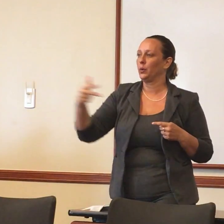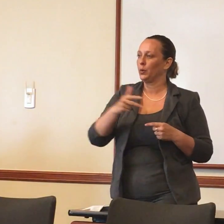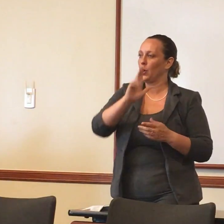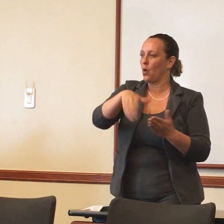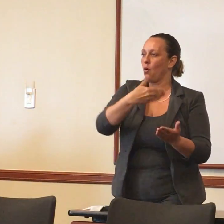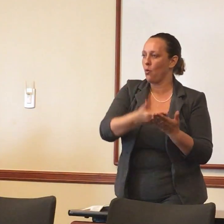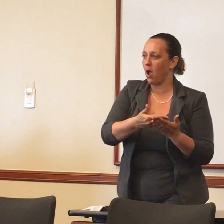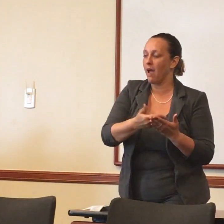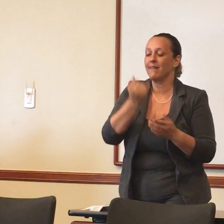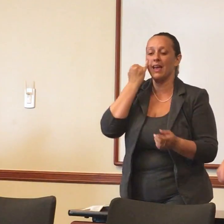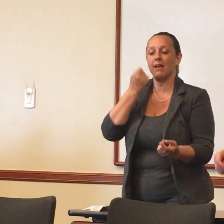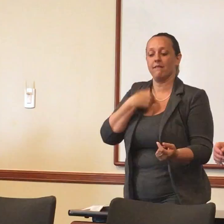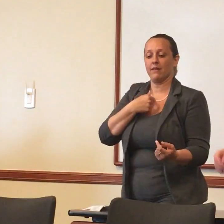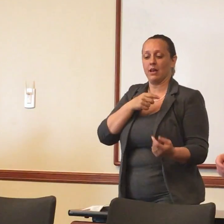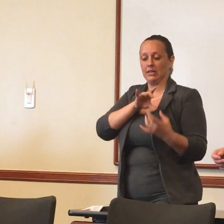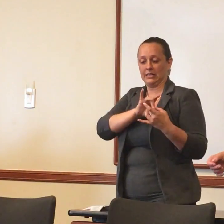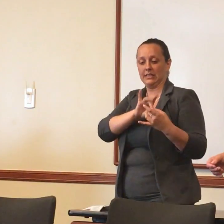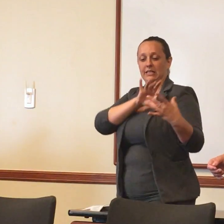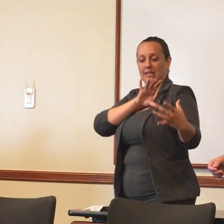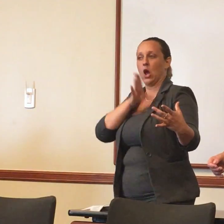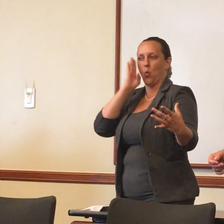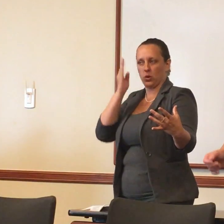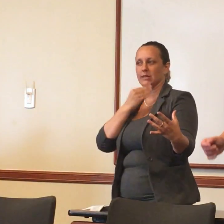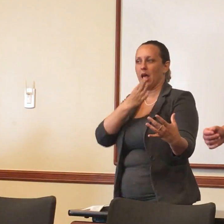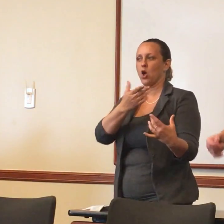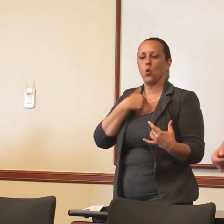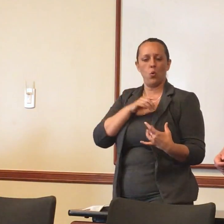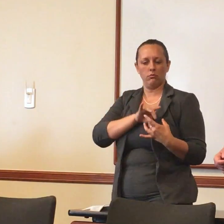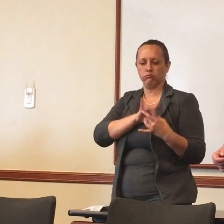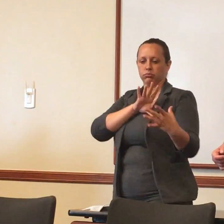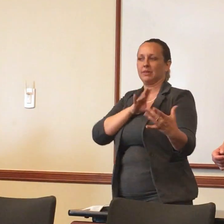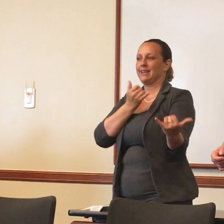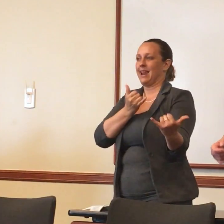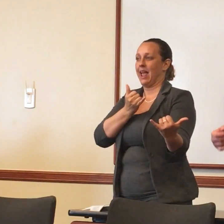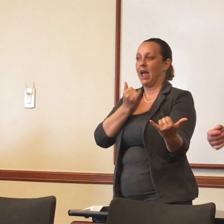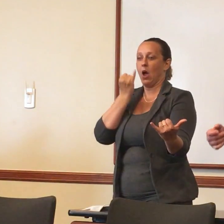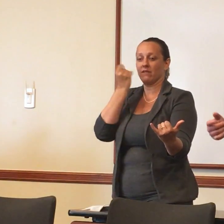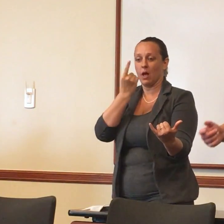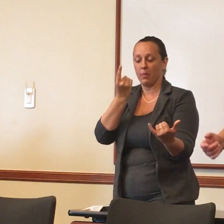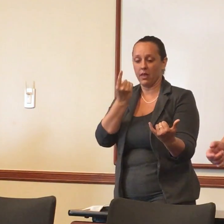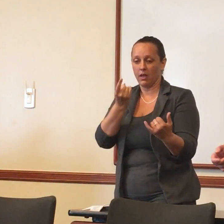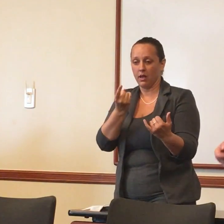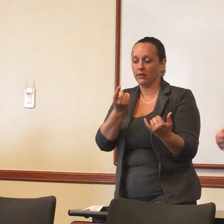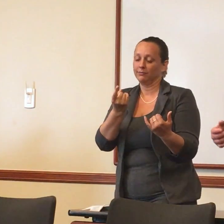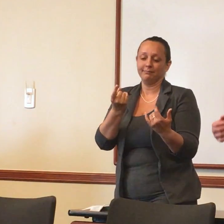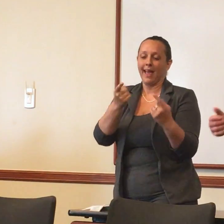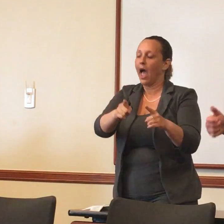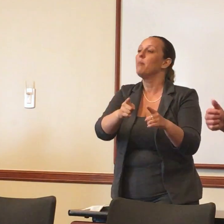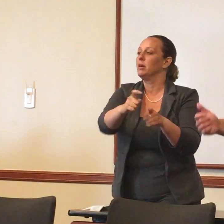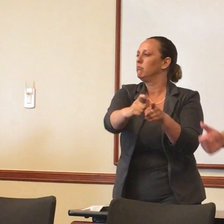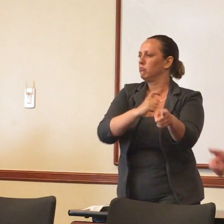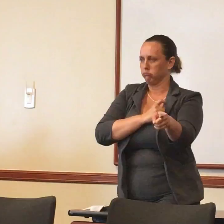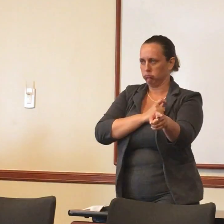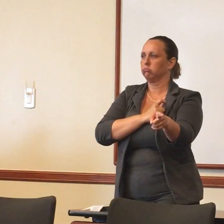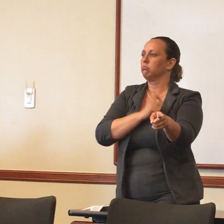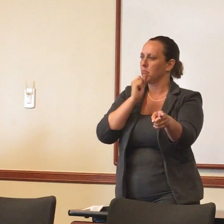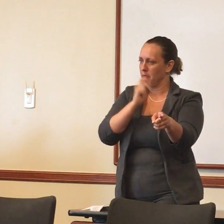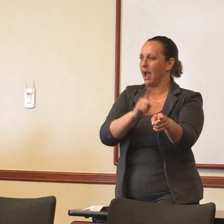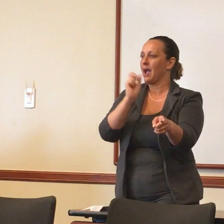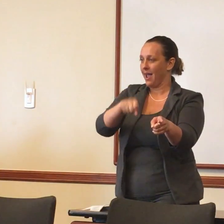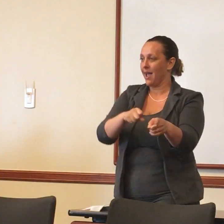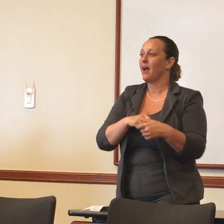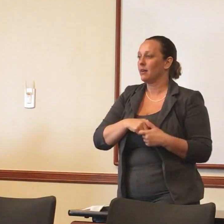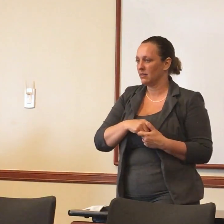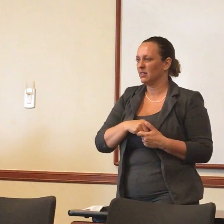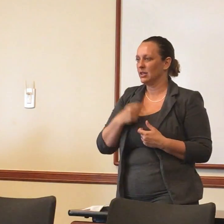taker disconnects, they'll let you know saying, okay, we're disconnecting now. If anything changes or you need additional help, please text 911